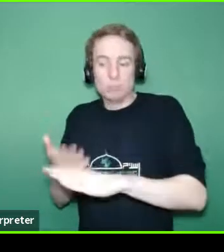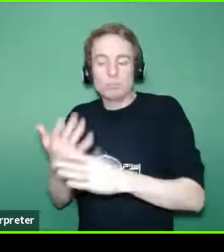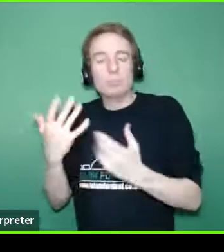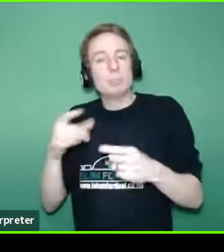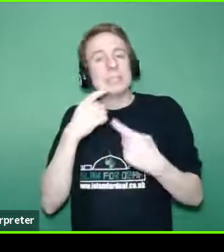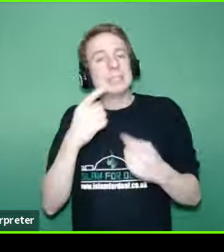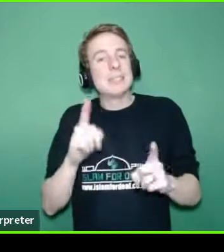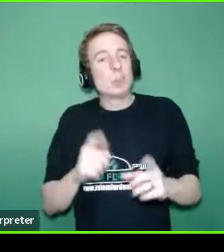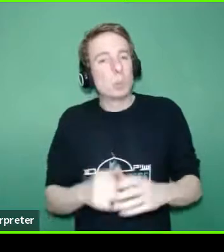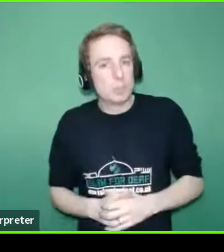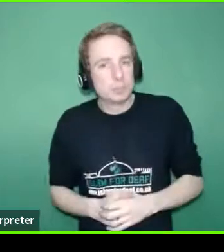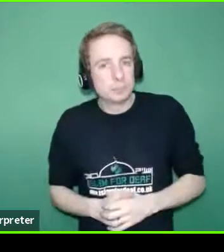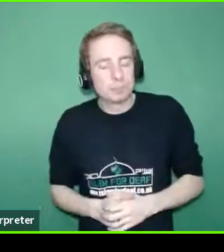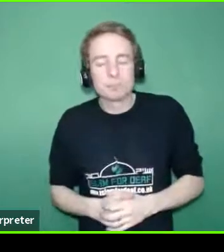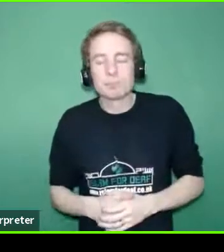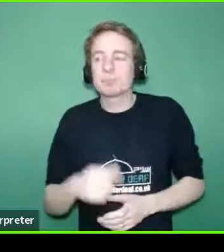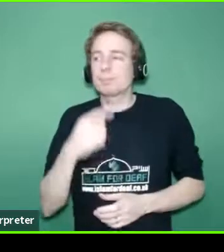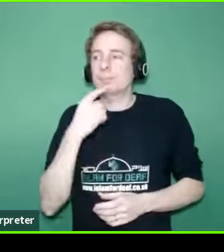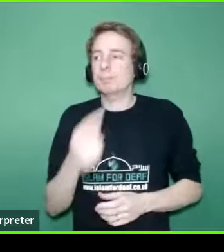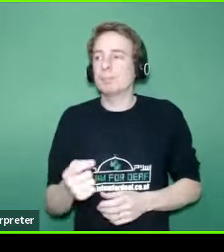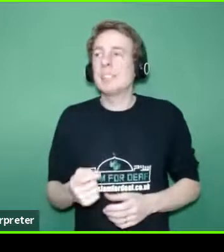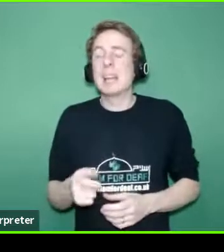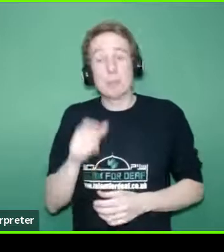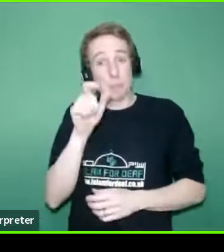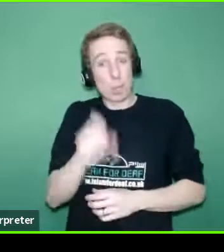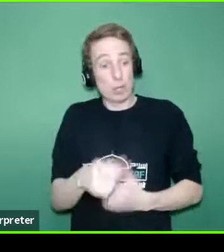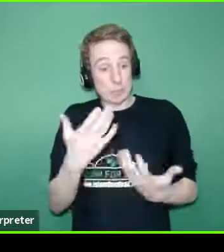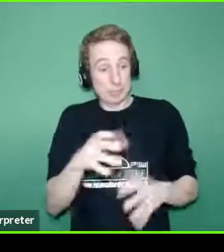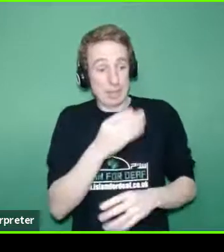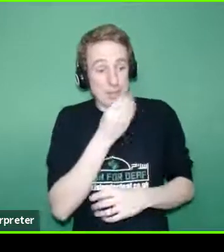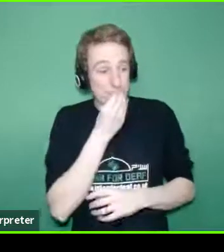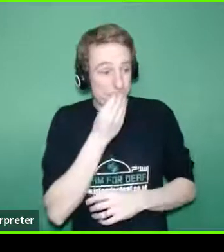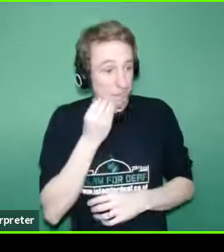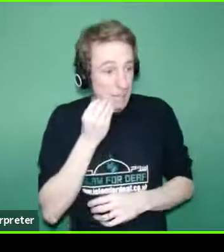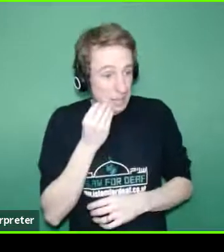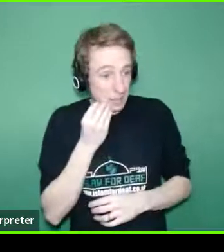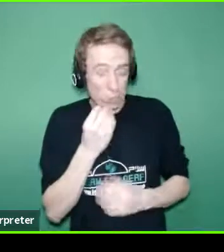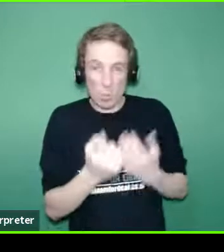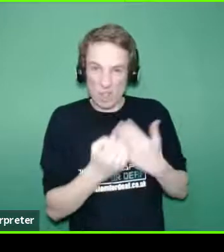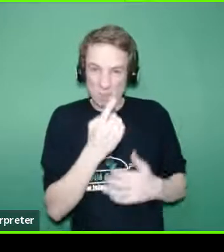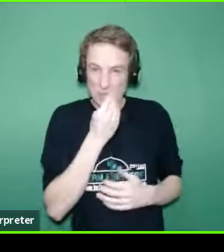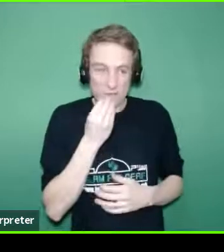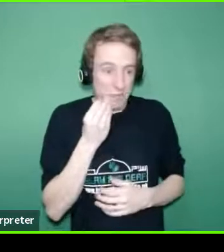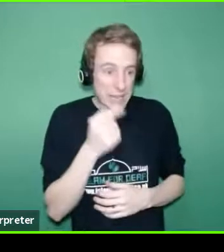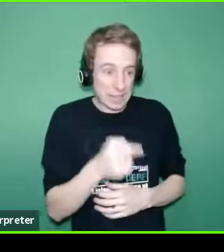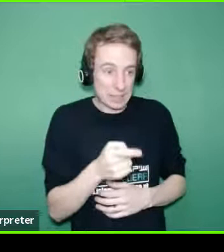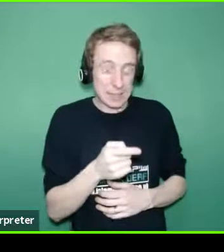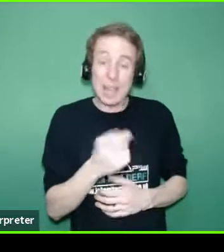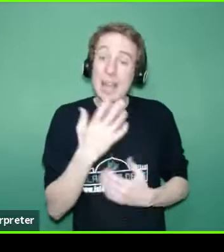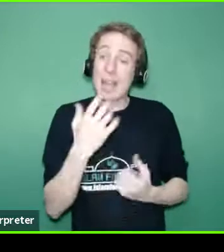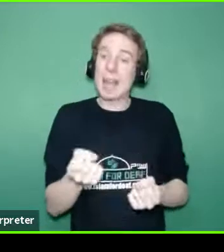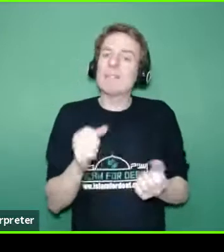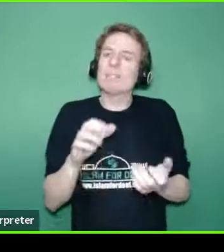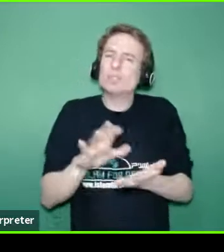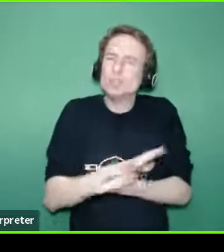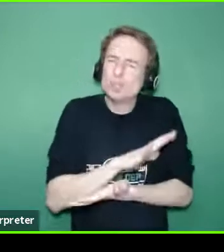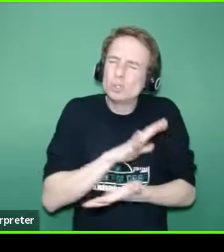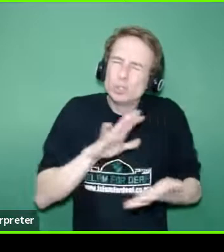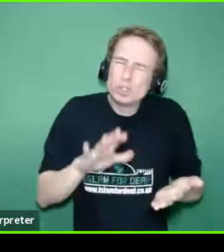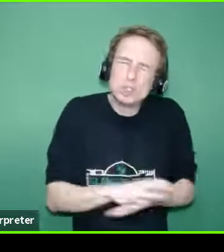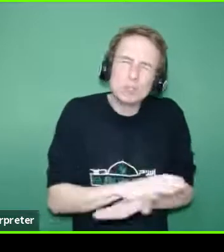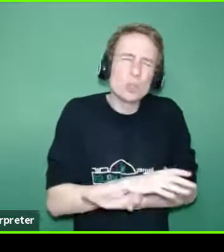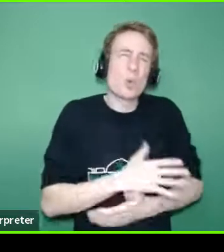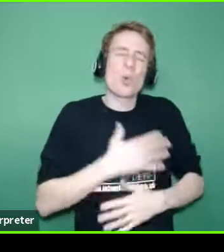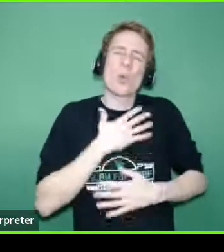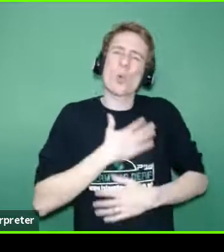experiences two times of joy. Firstly, when they break their fast, and this is through the food that they